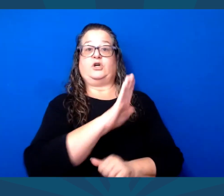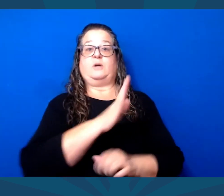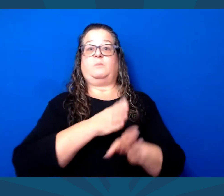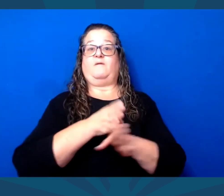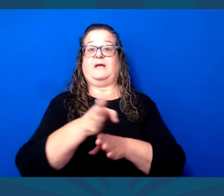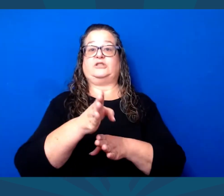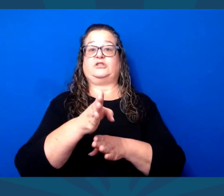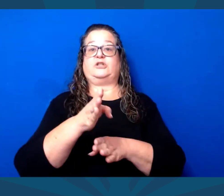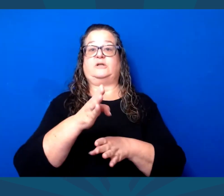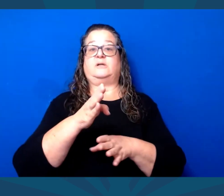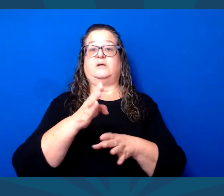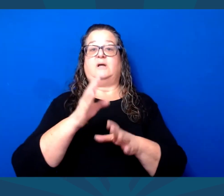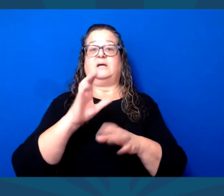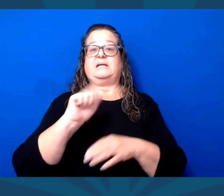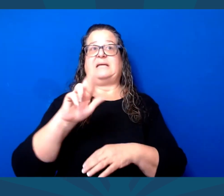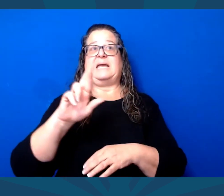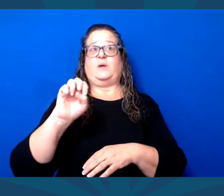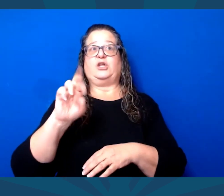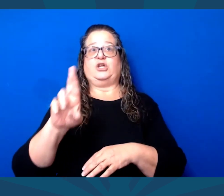a retired educator,